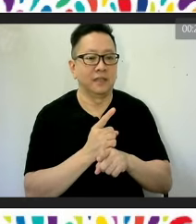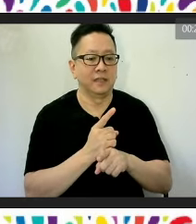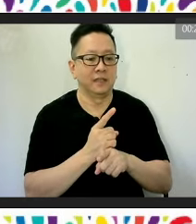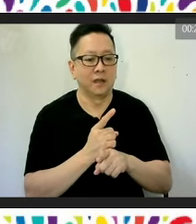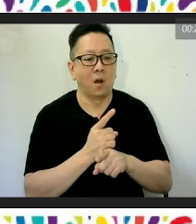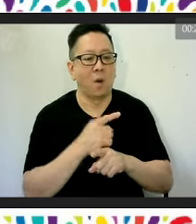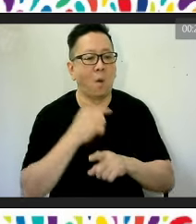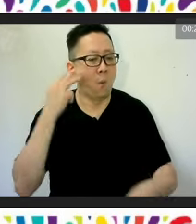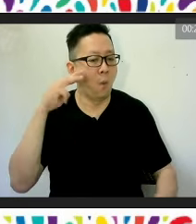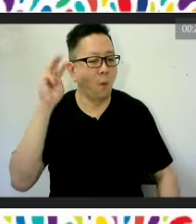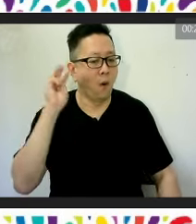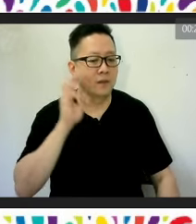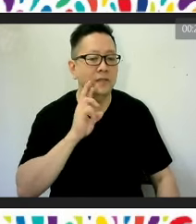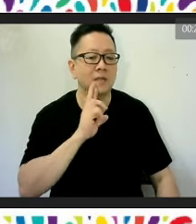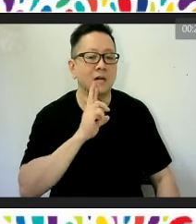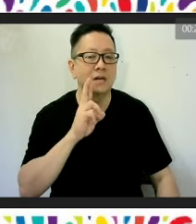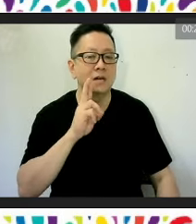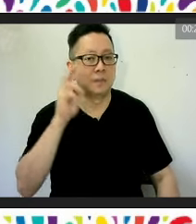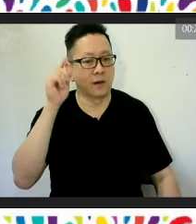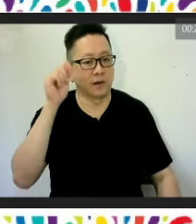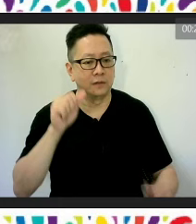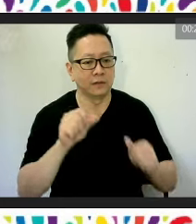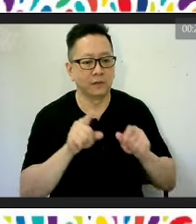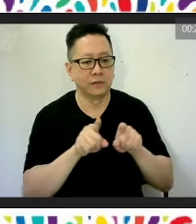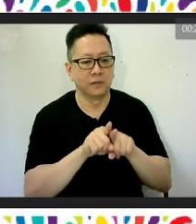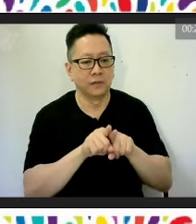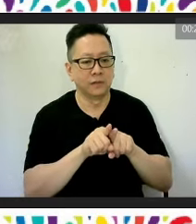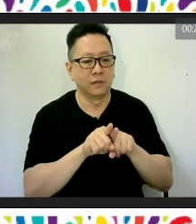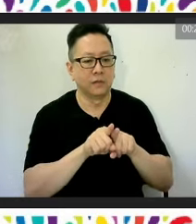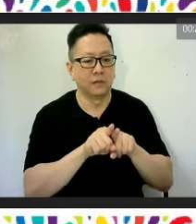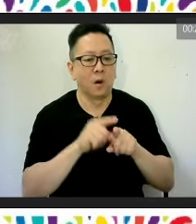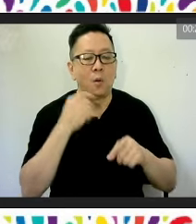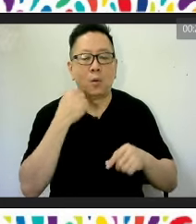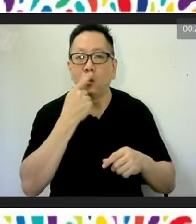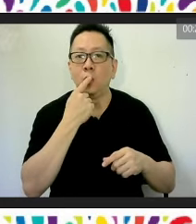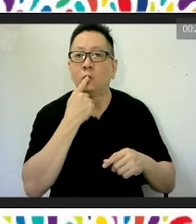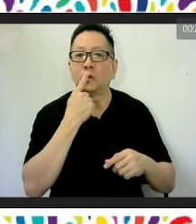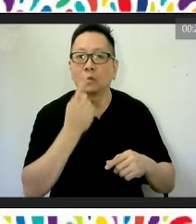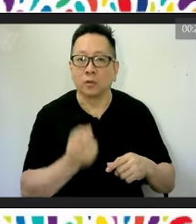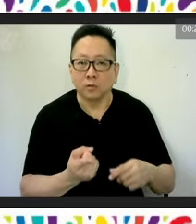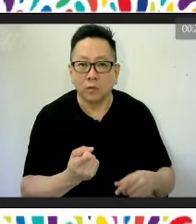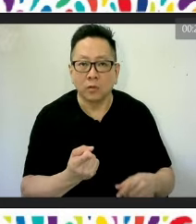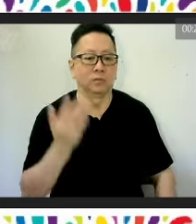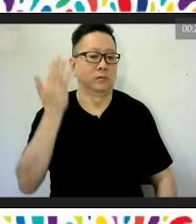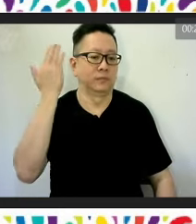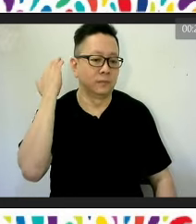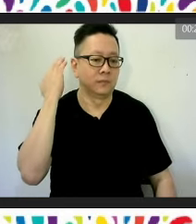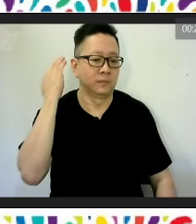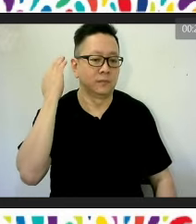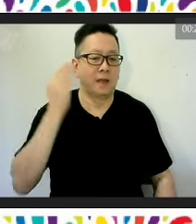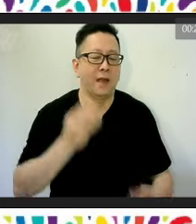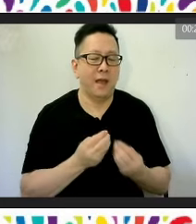actually was her brother who told